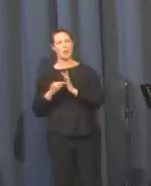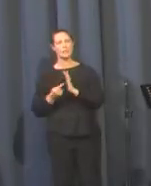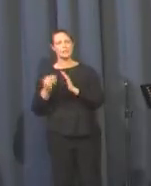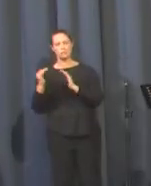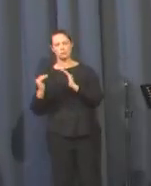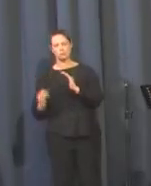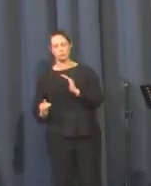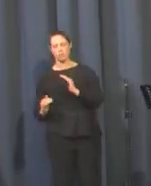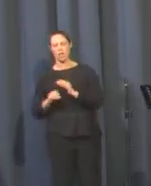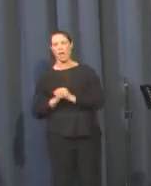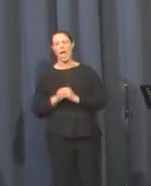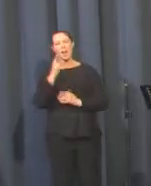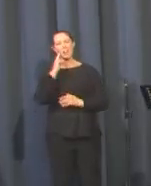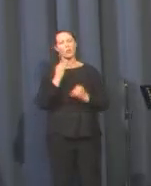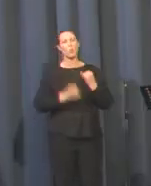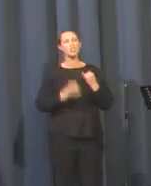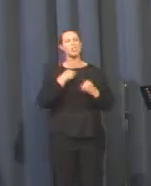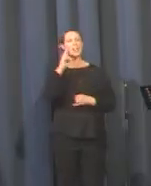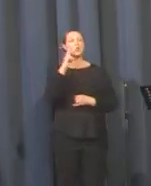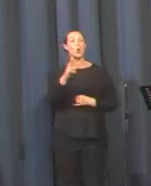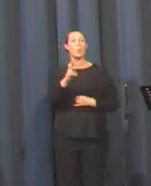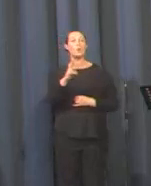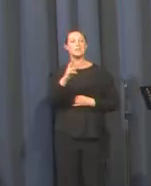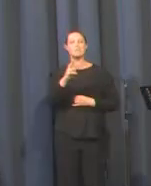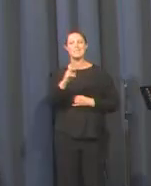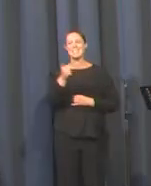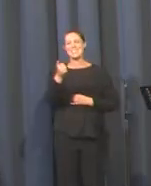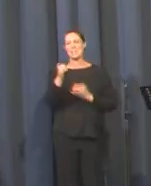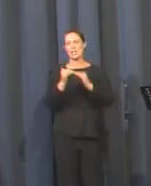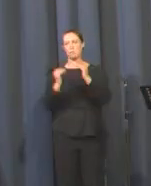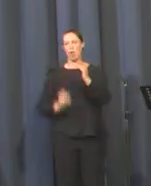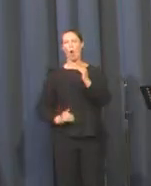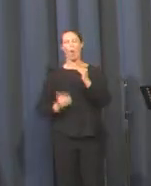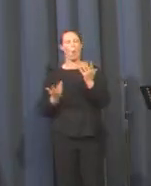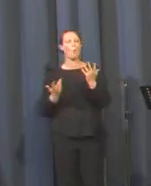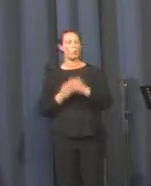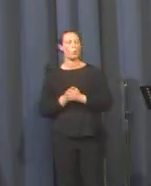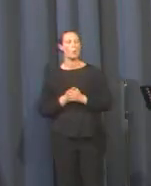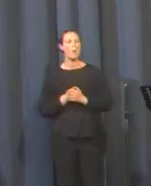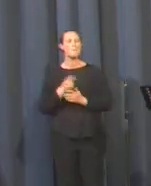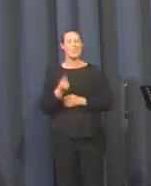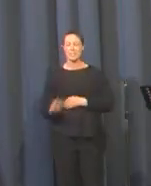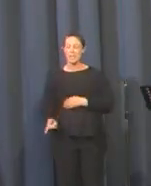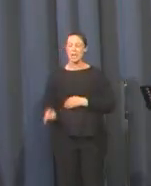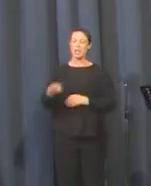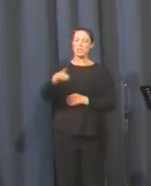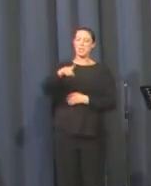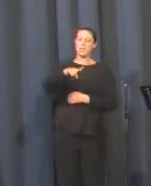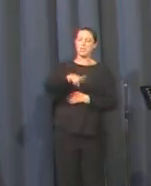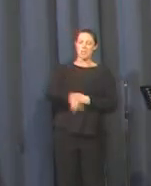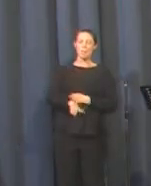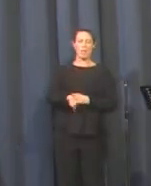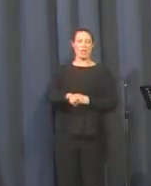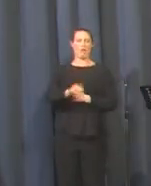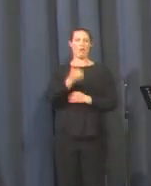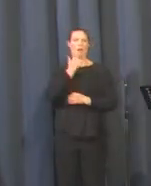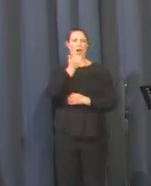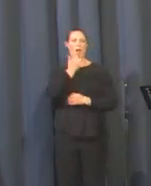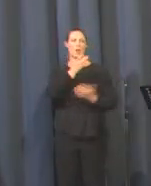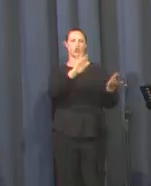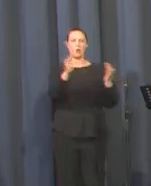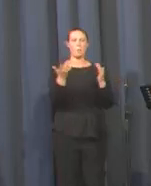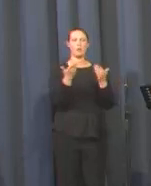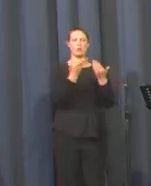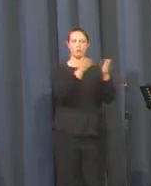up to 6 points. But depending, that's, I think, with a doubling of the lead, you know, compared with the different population or the